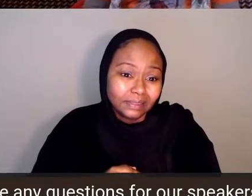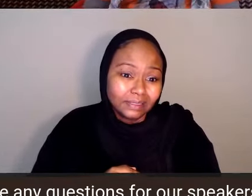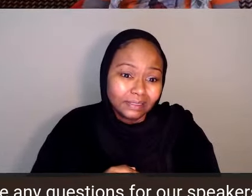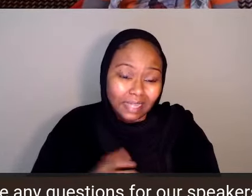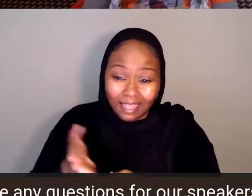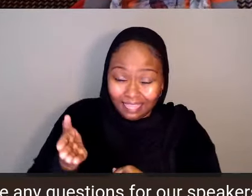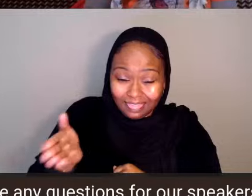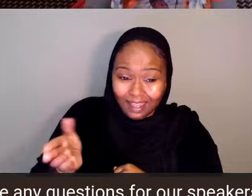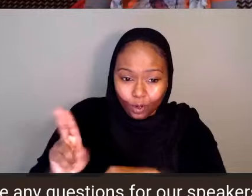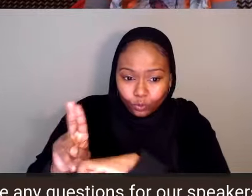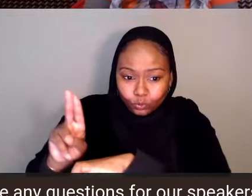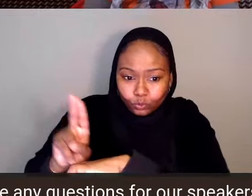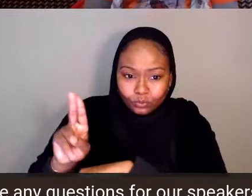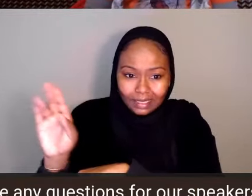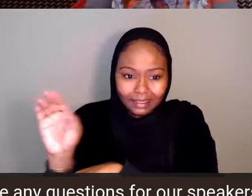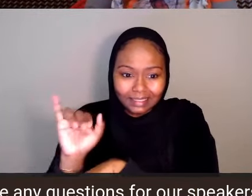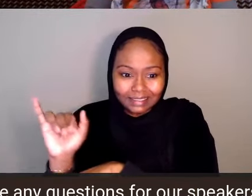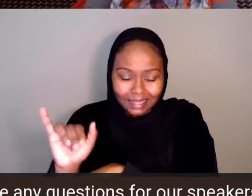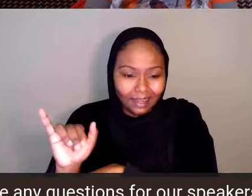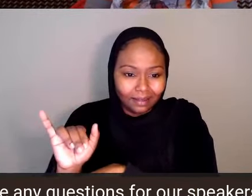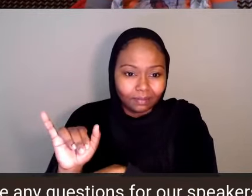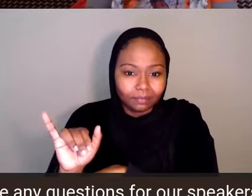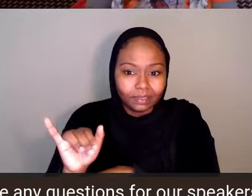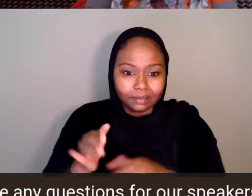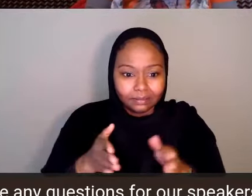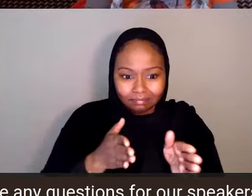they are using the same tactic, the rule of law,